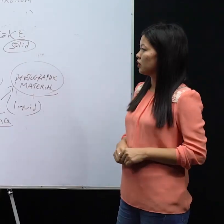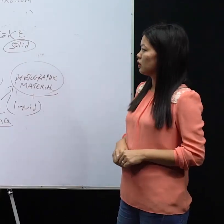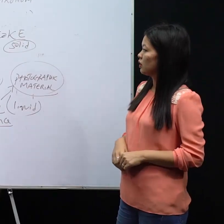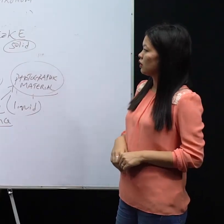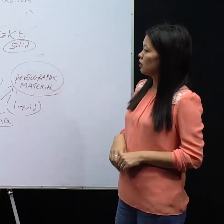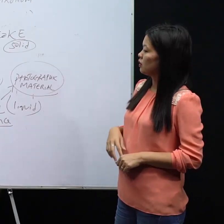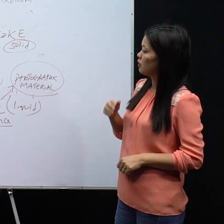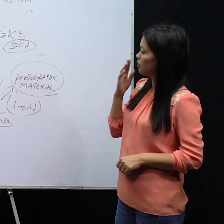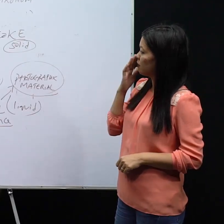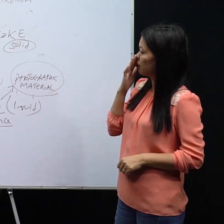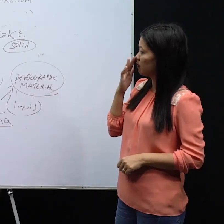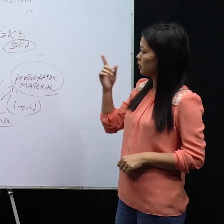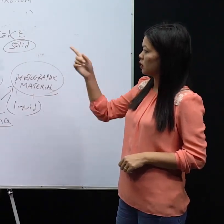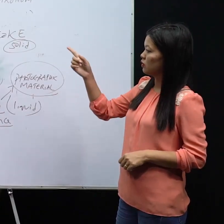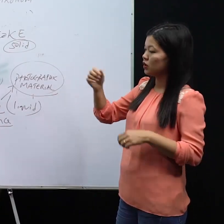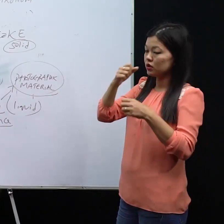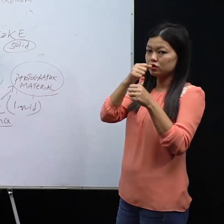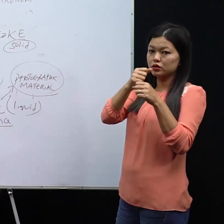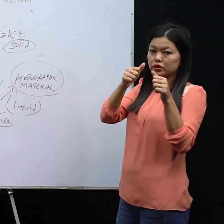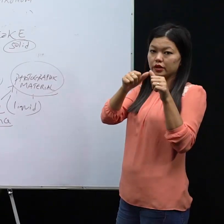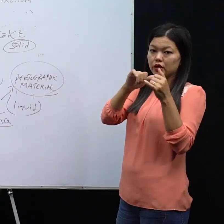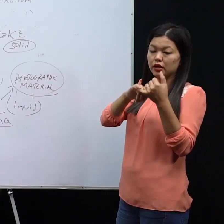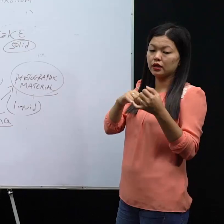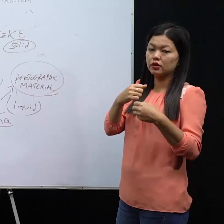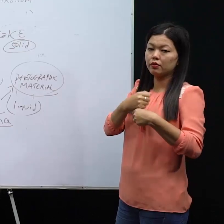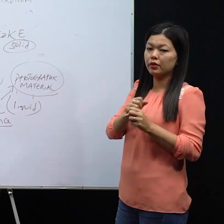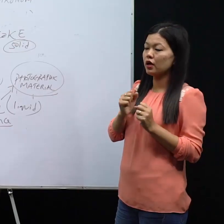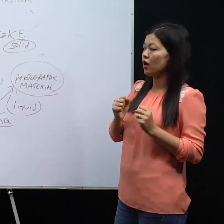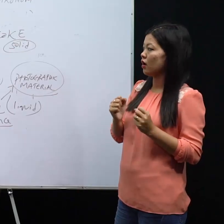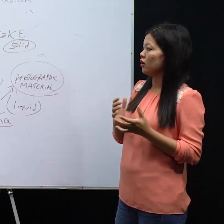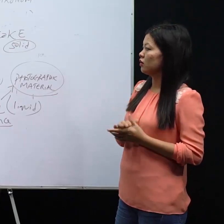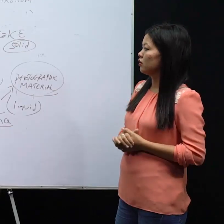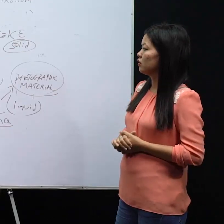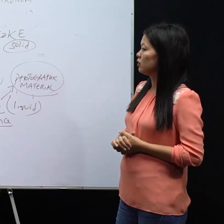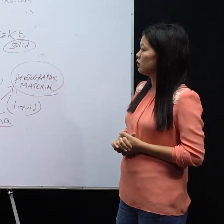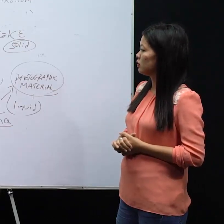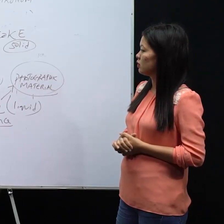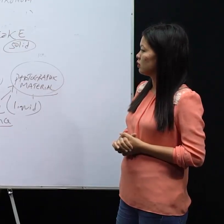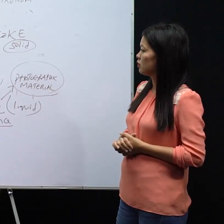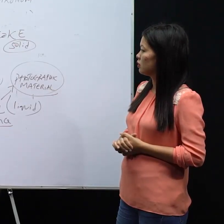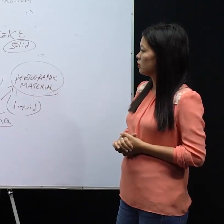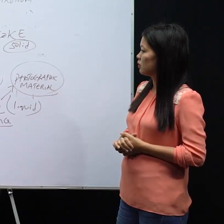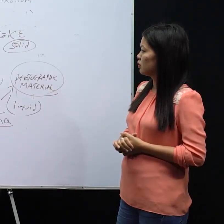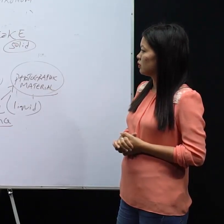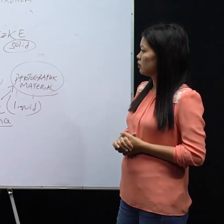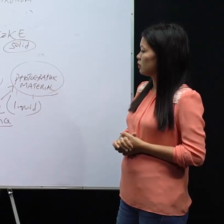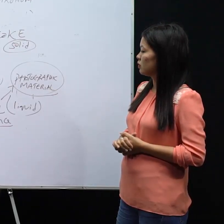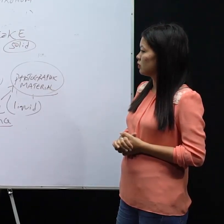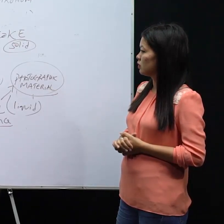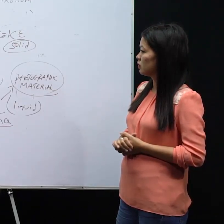process, where we get like coke from the coal, this coal gas is produced, okay?